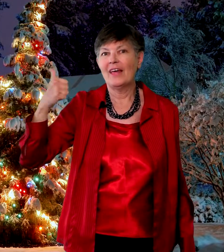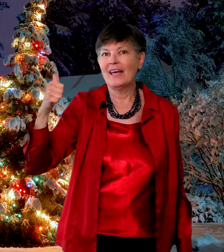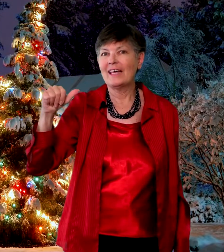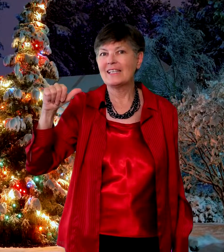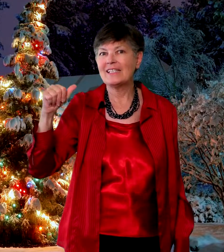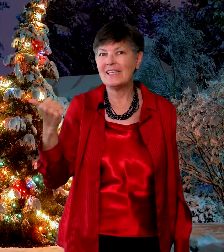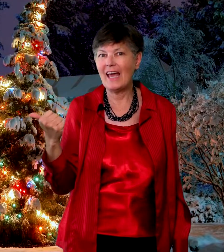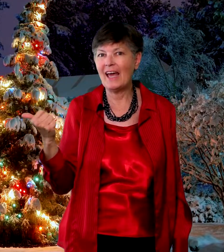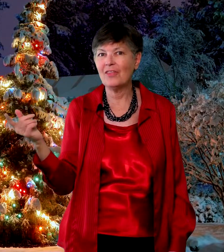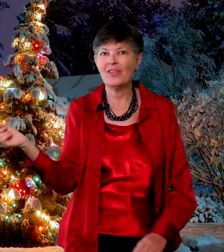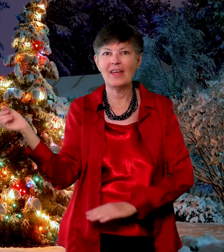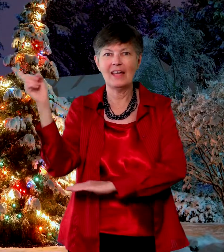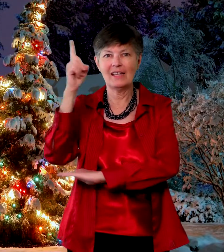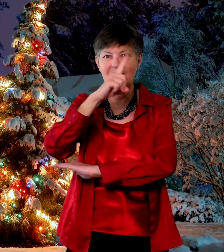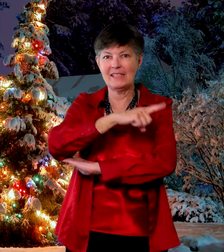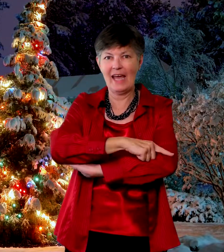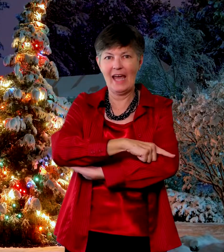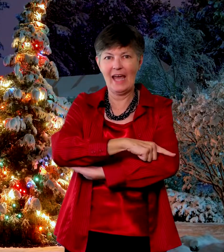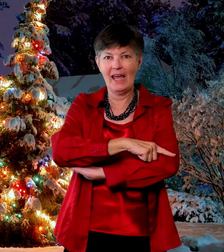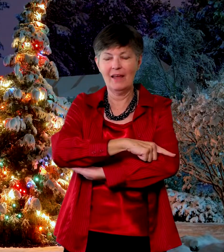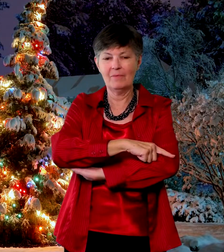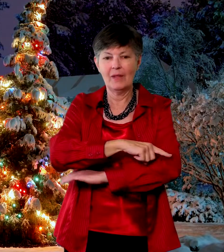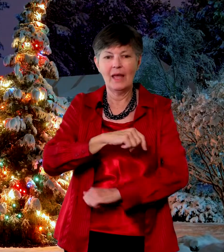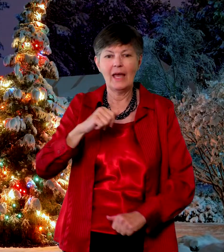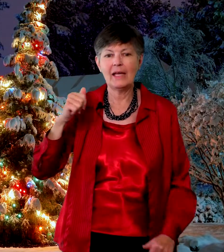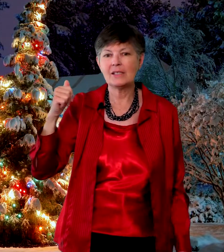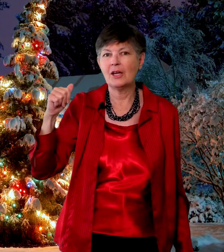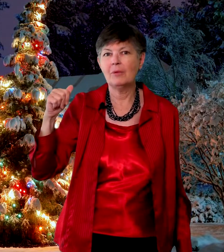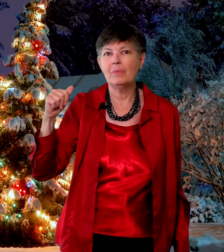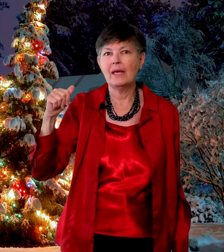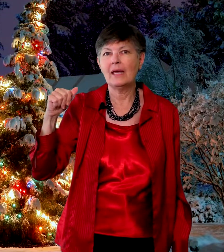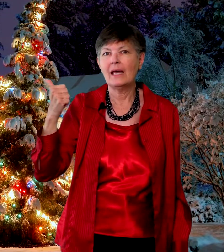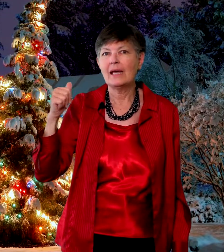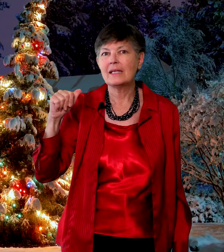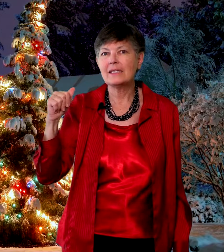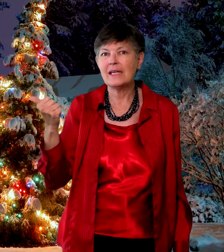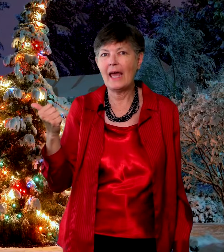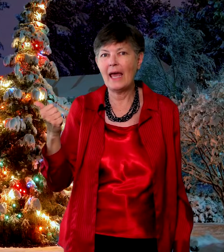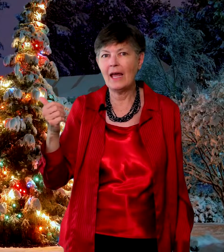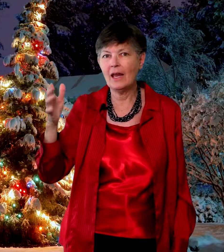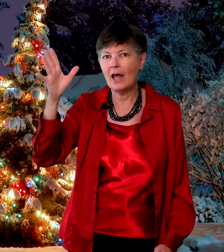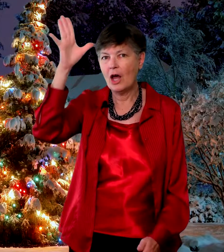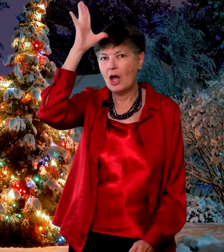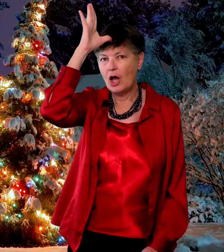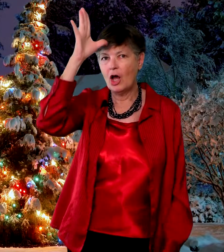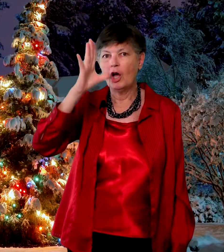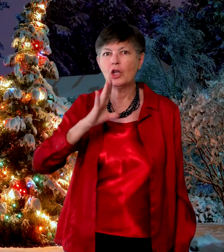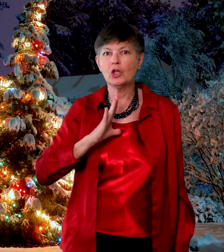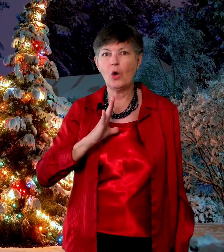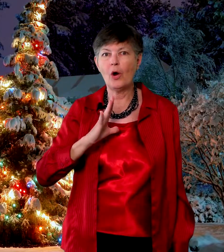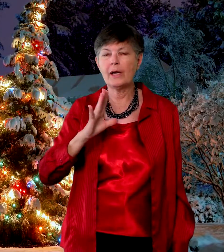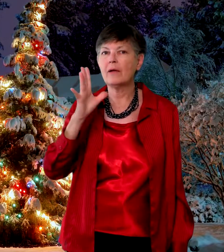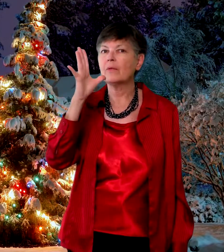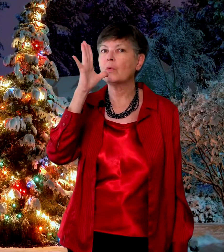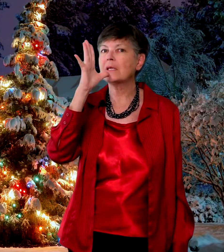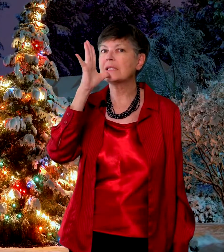the 10th day, it's going to be 10 Lord. Now, whereas this